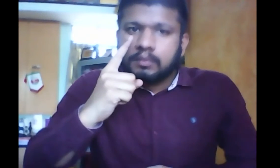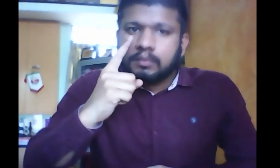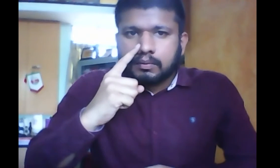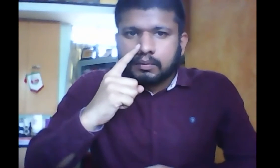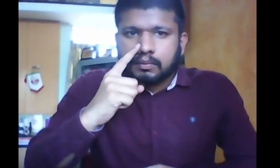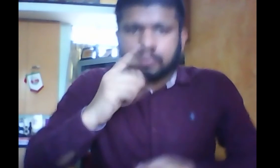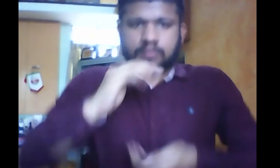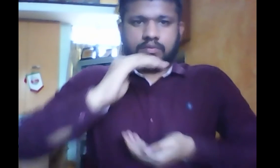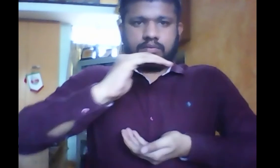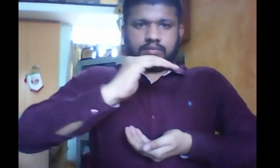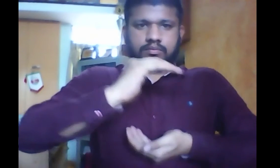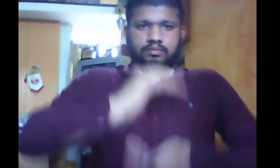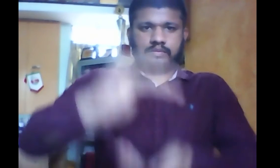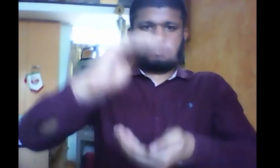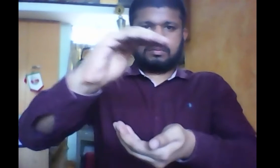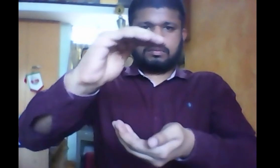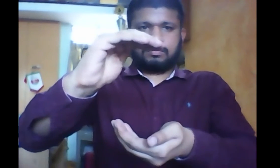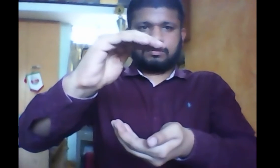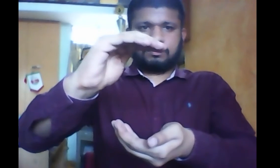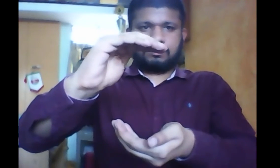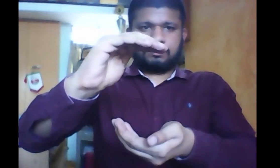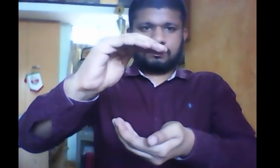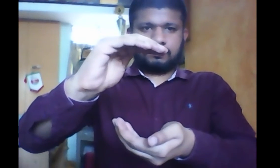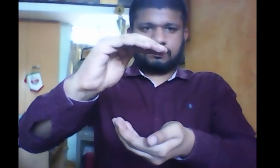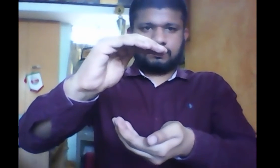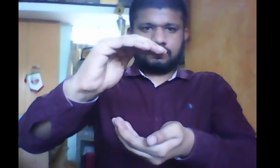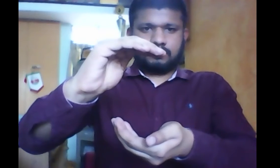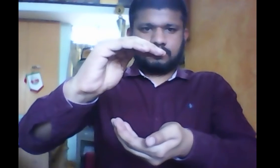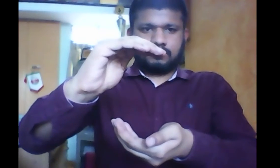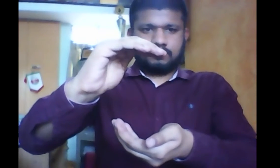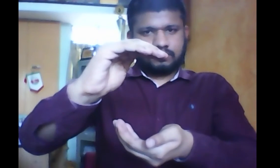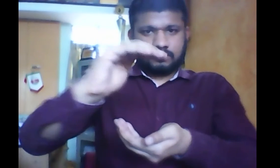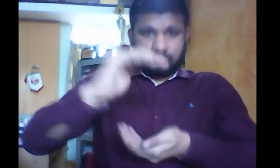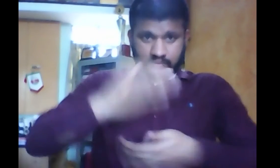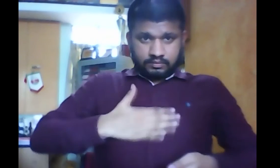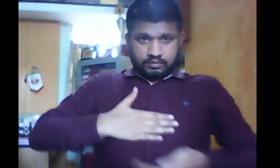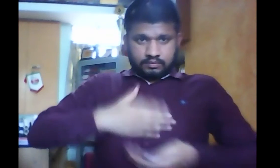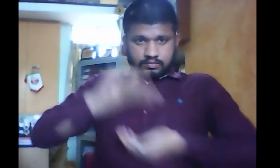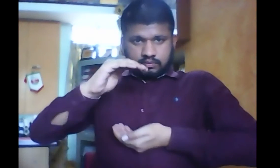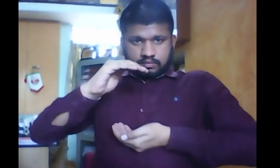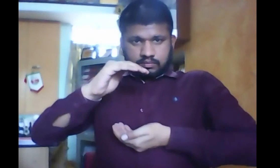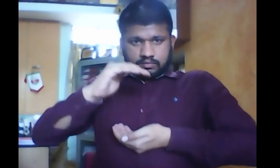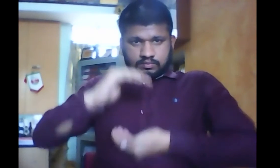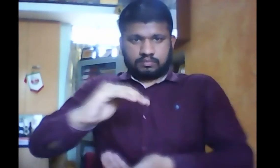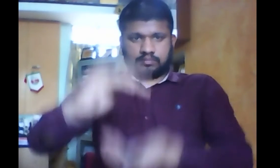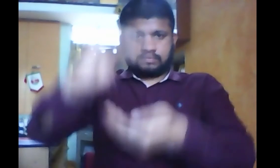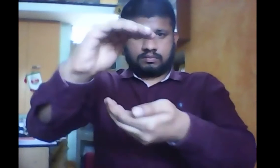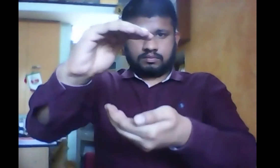This, and make hands like this. From your stomach, yes, like